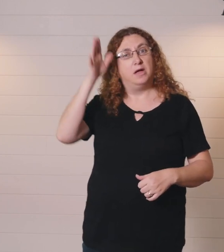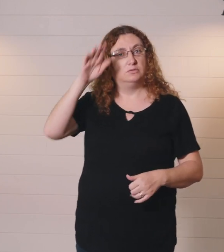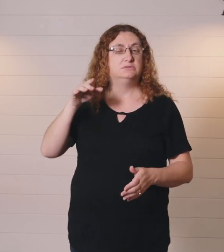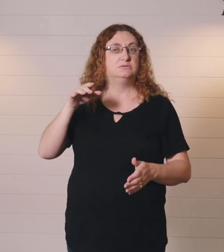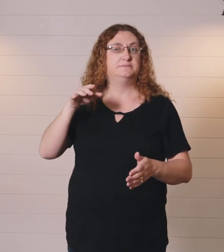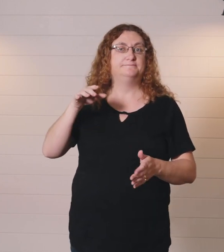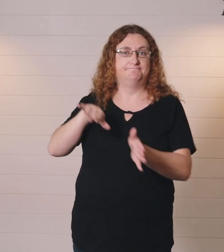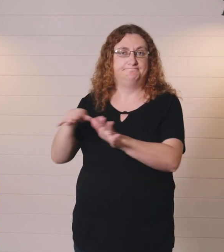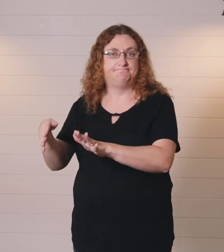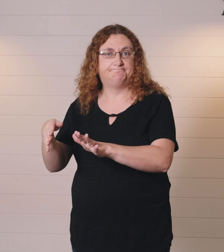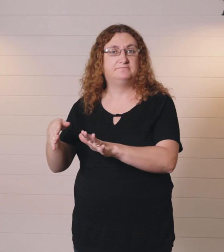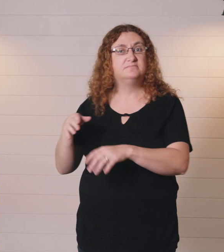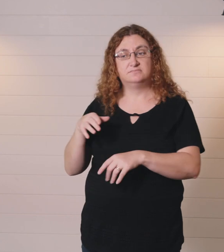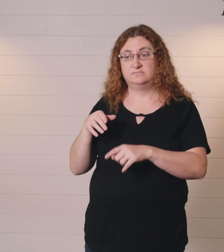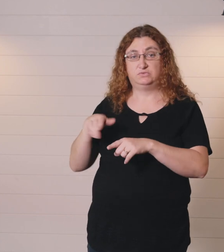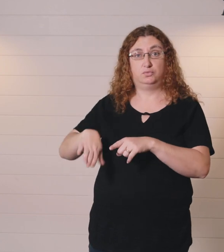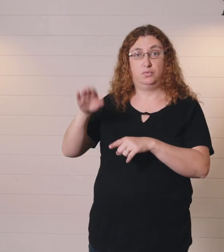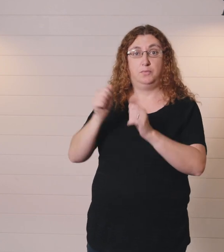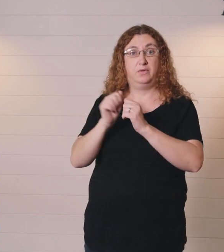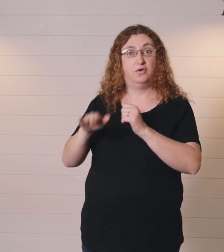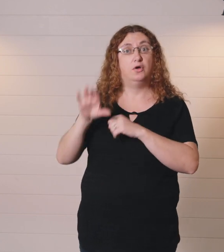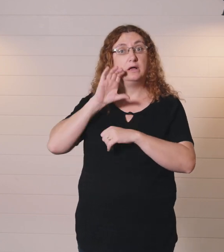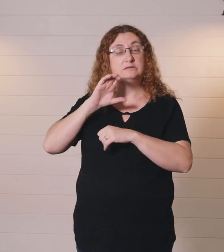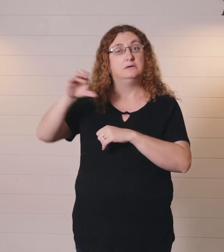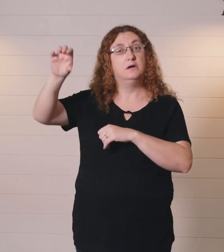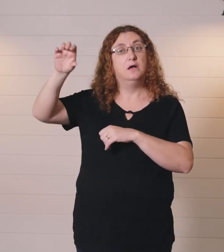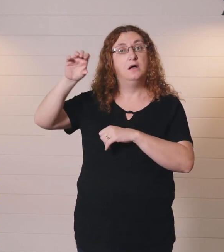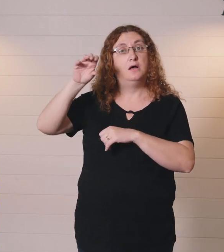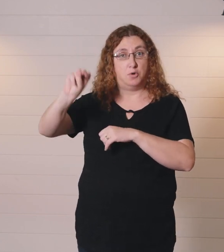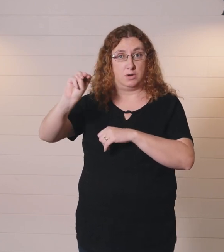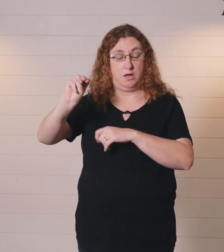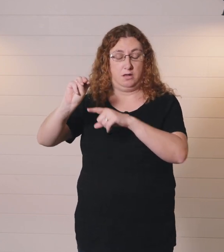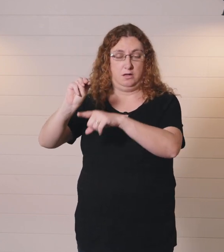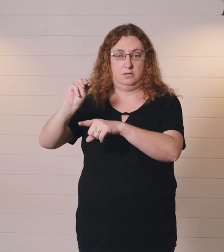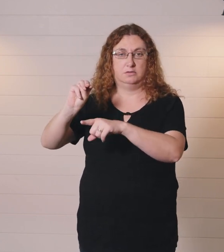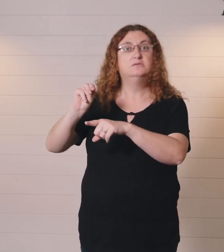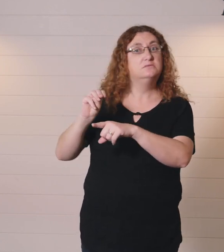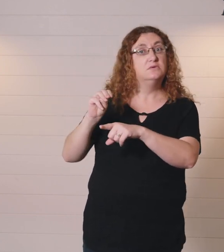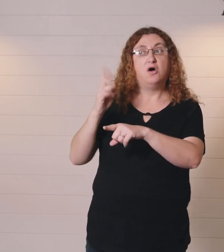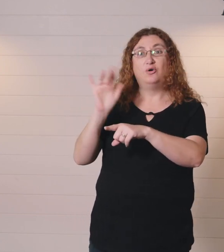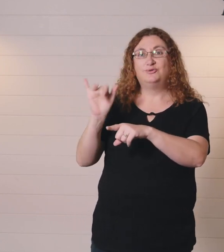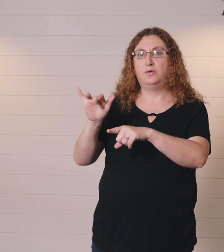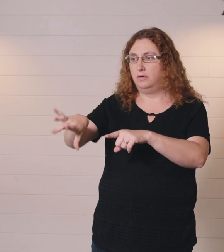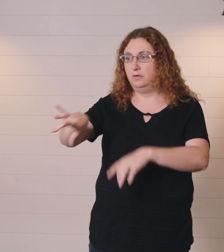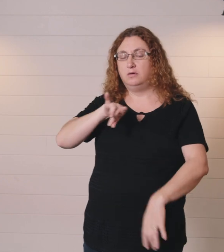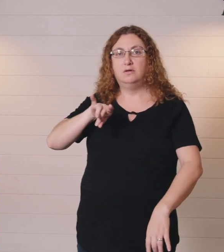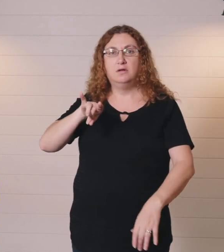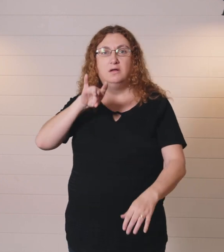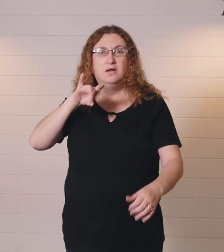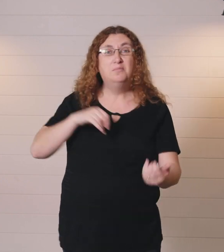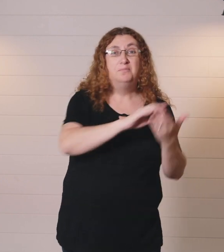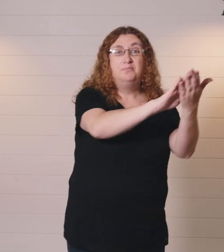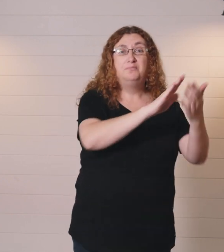Mordecai. She was one of perhaps dozens of young women who were randomly selected to be part of a parade of women brought